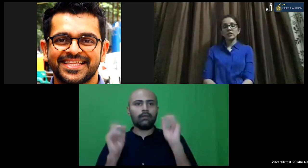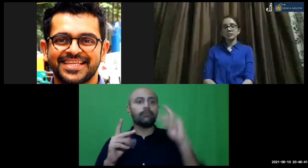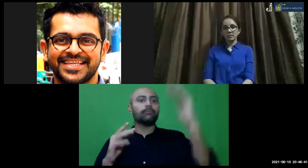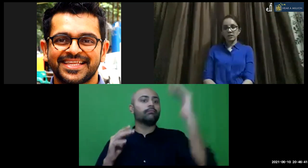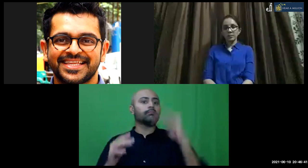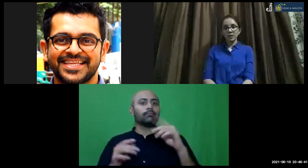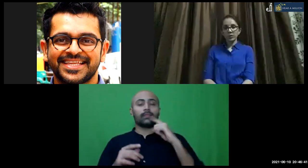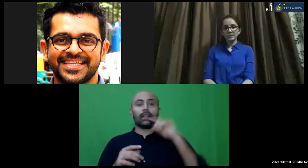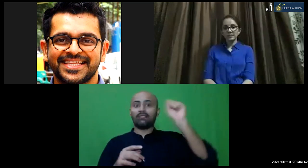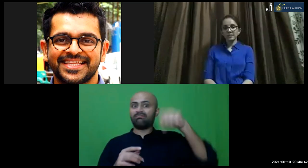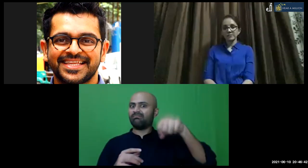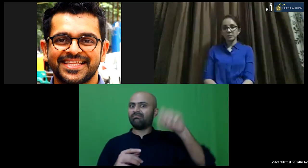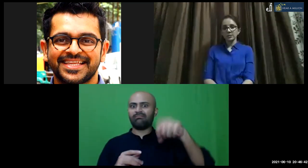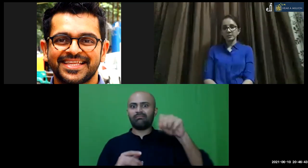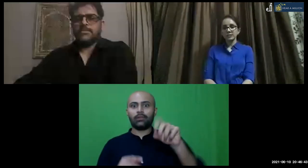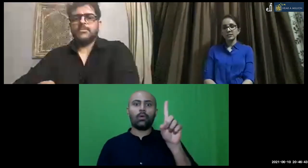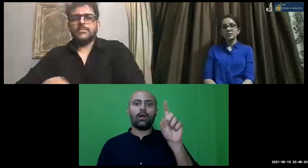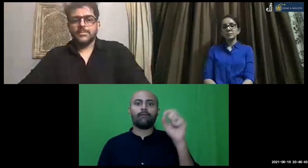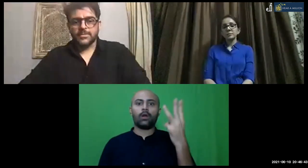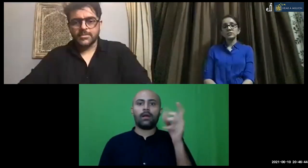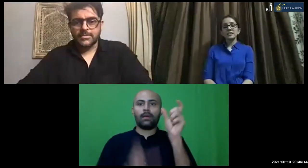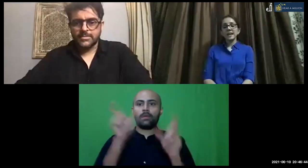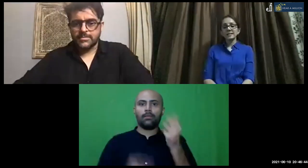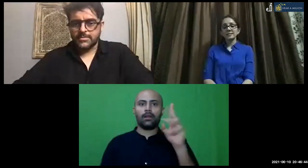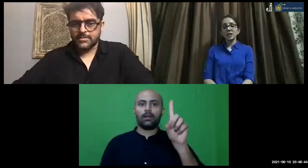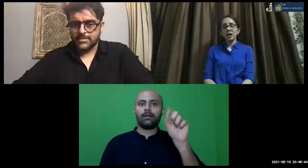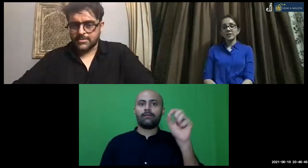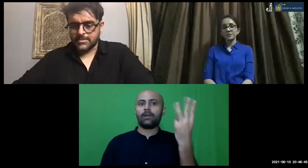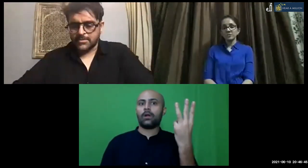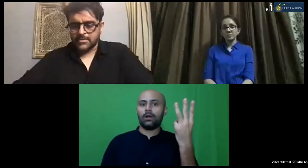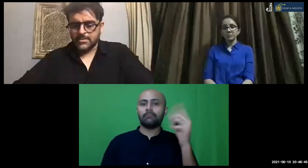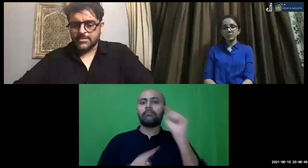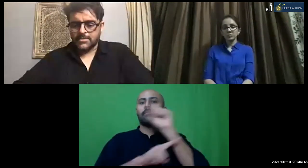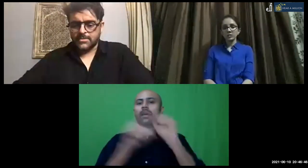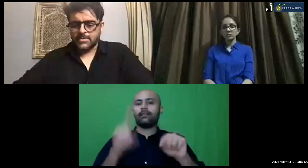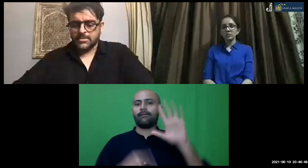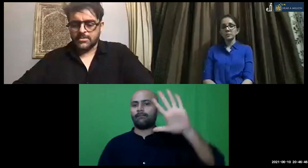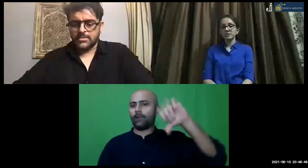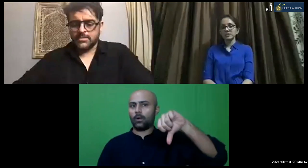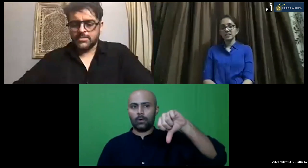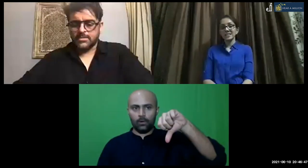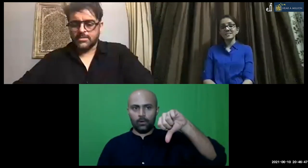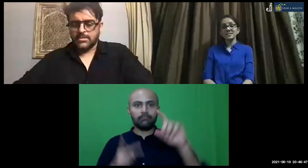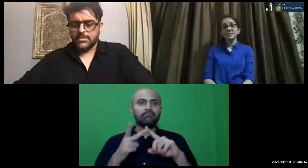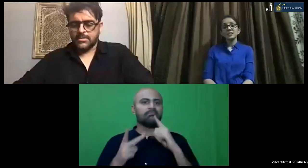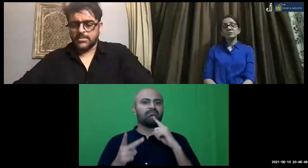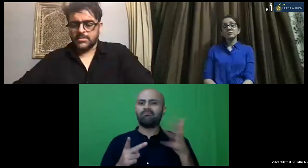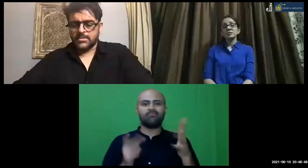okay, we got about 175 responses. People who said yes are 103 people. 103 people said